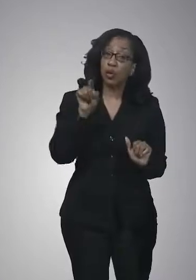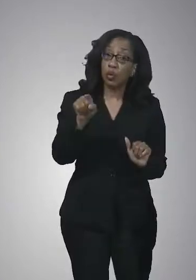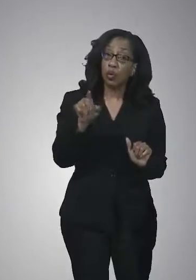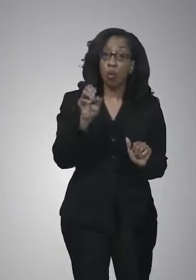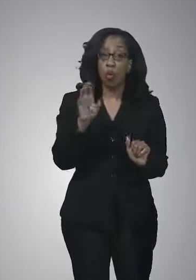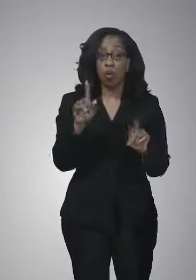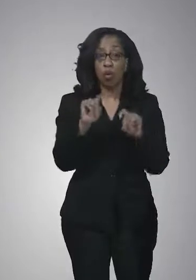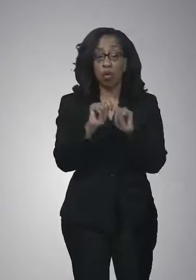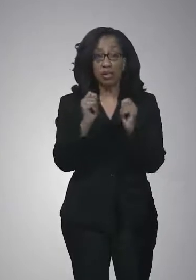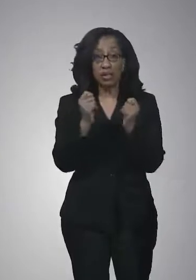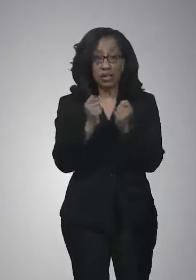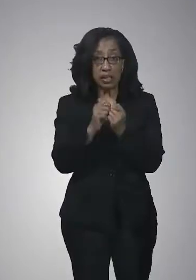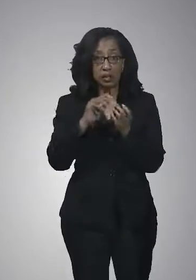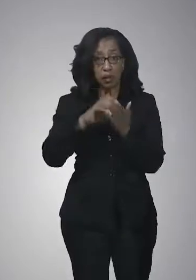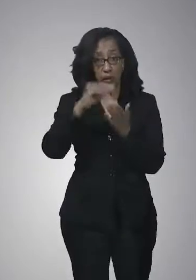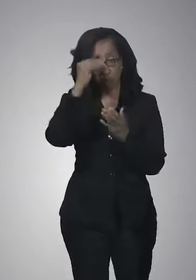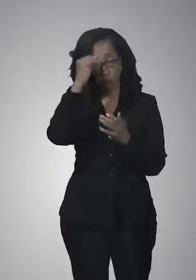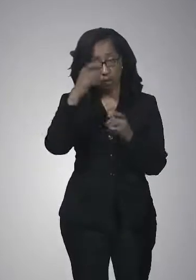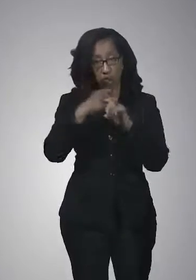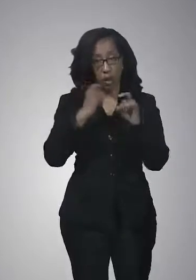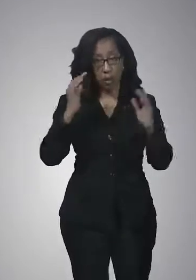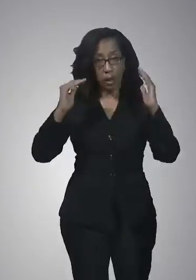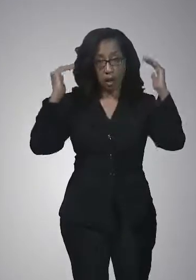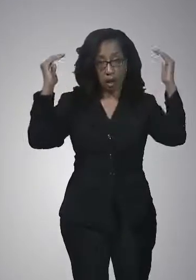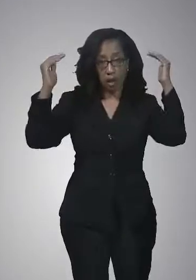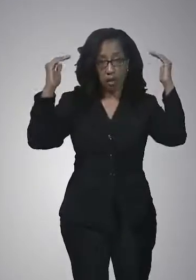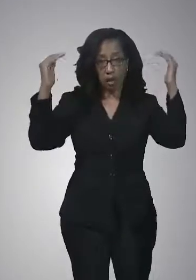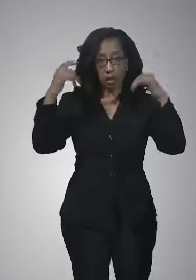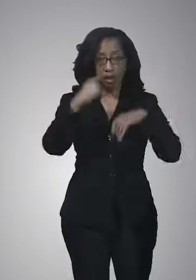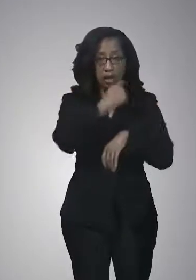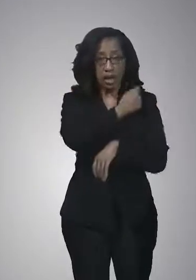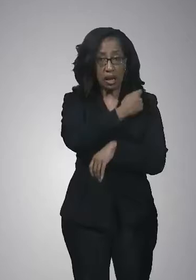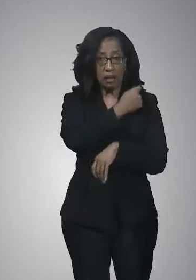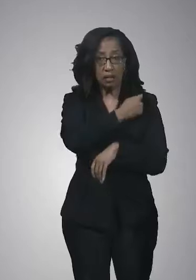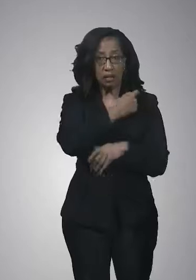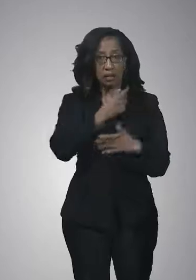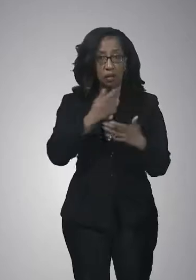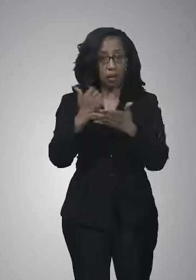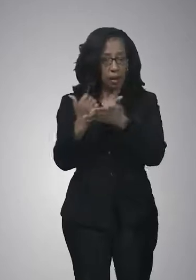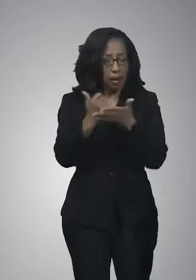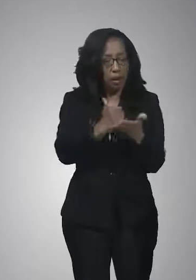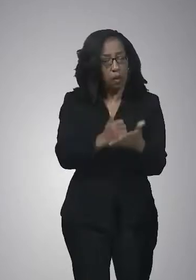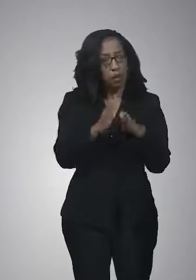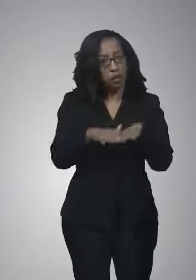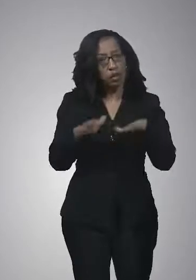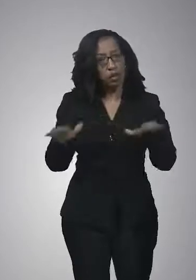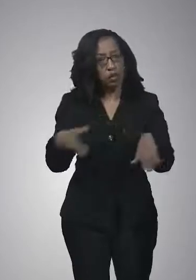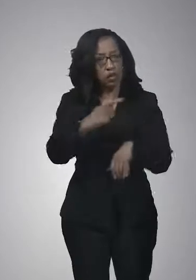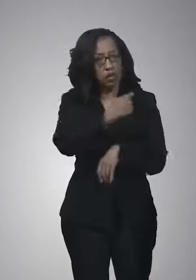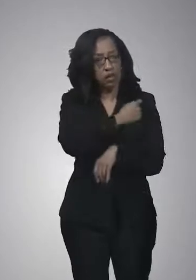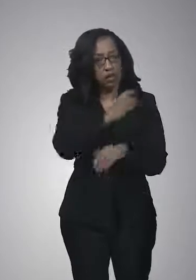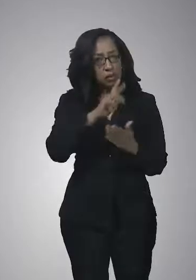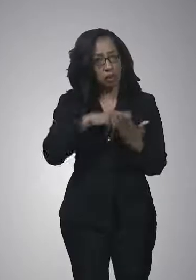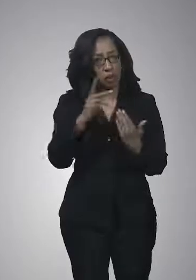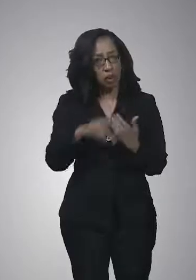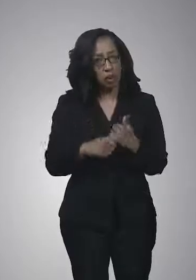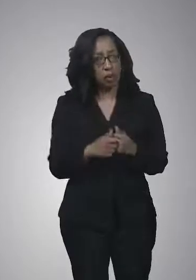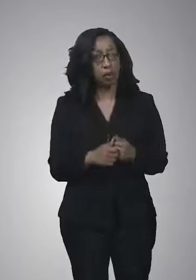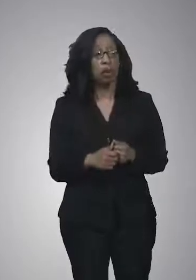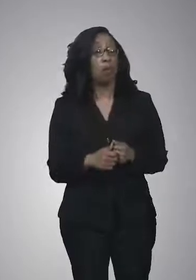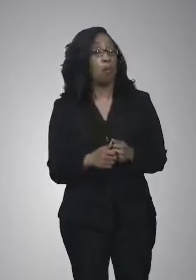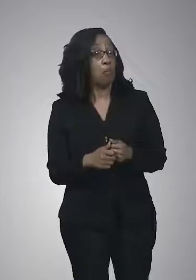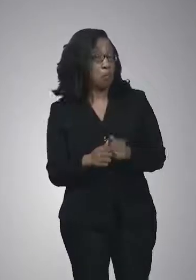from the adult vaccinations that you plan on applying to the children vaccination program? Great question.